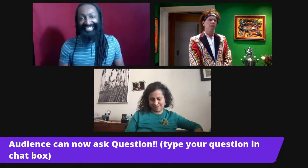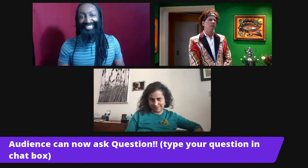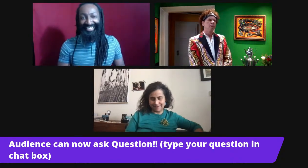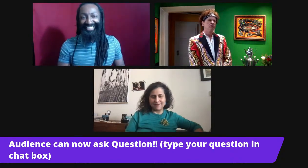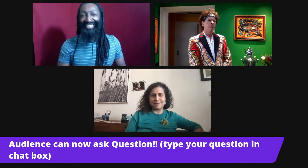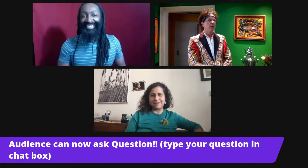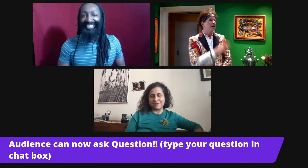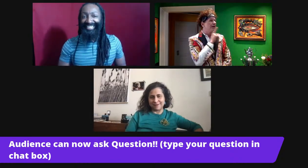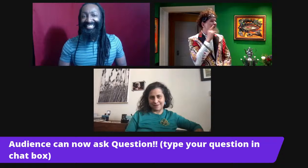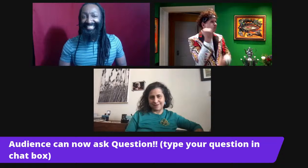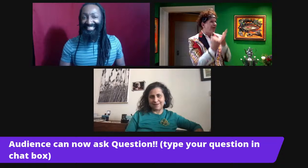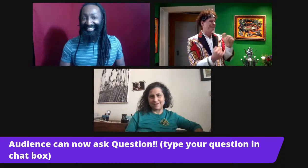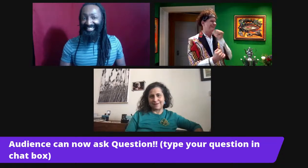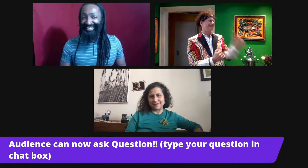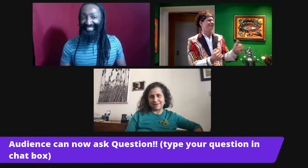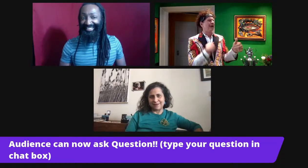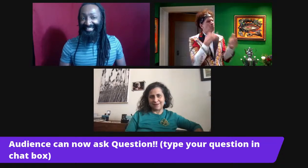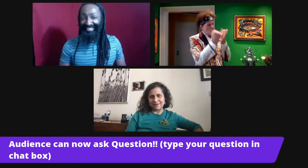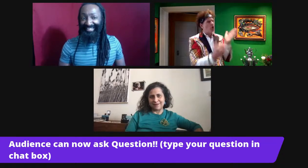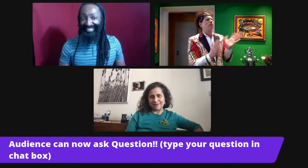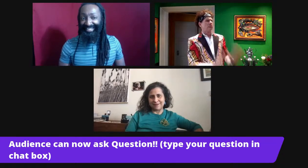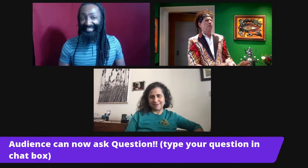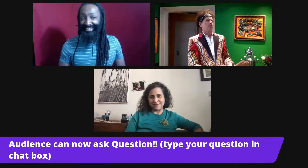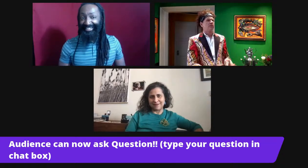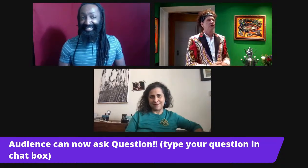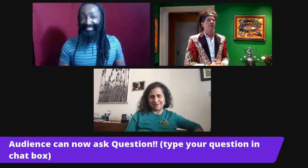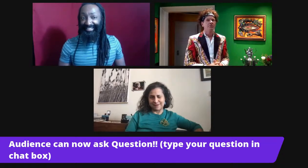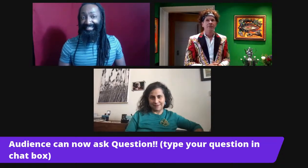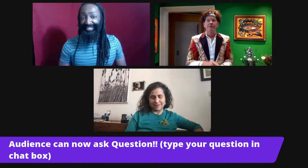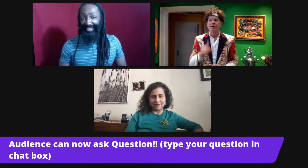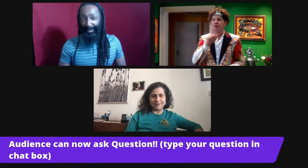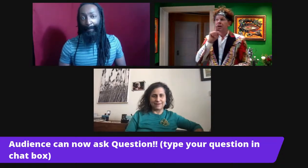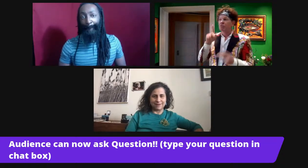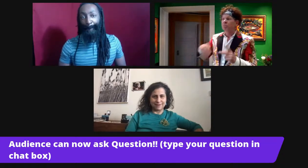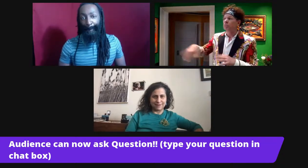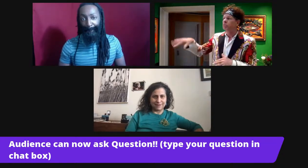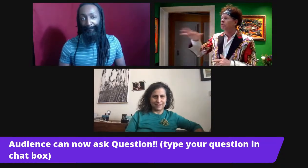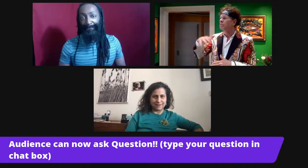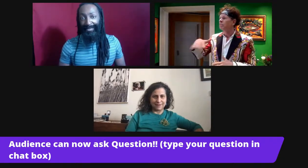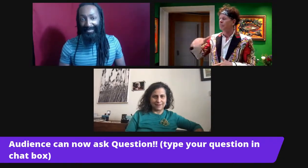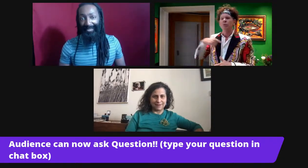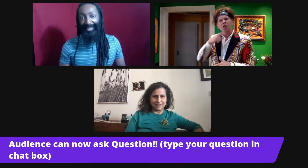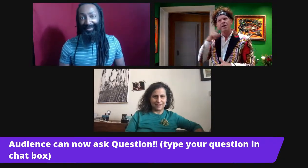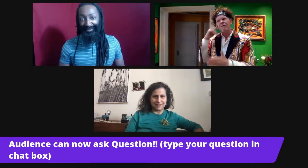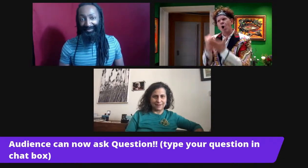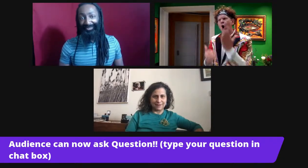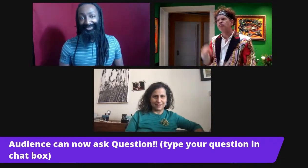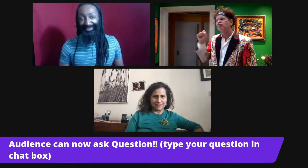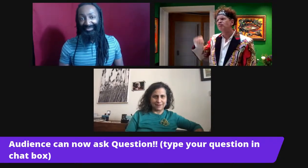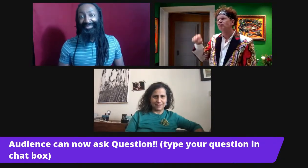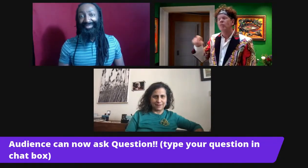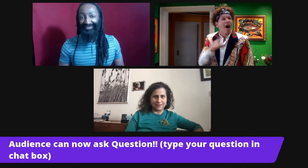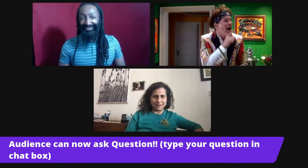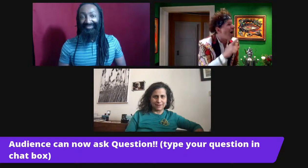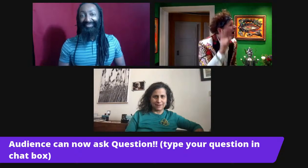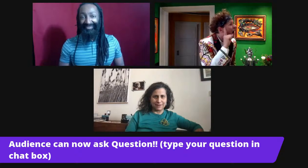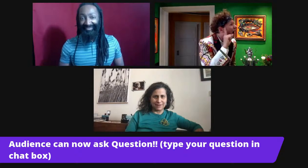You know, if it's, you know, the hearing individual may ask me, yeah, I'm an artist. If a deaf person asks me, I'm a deaf artist,